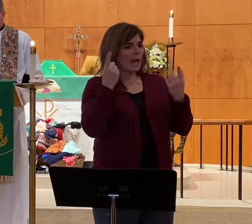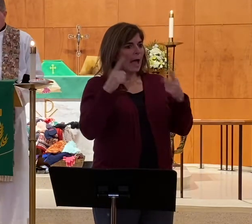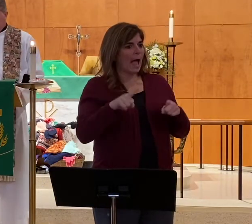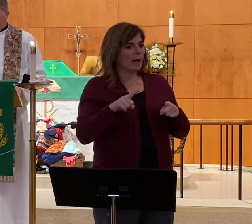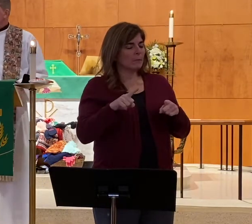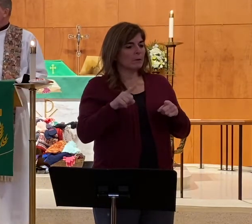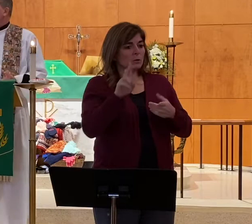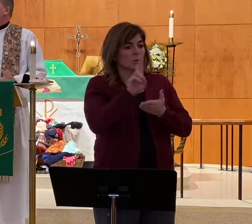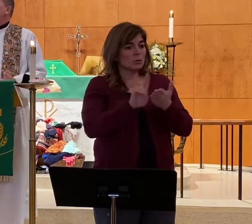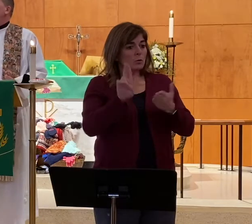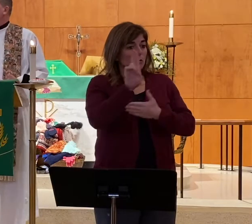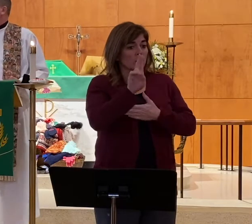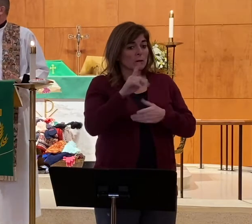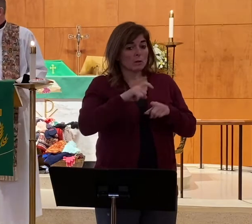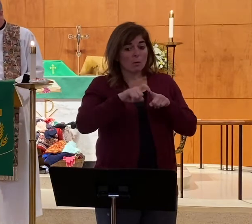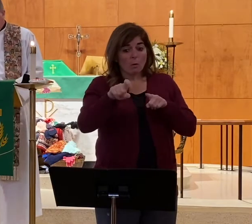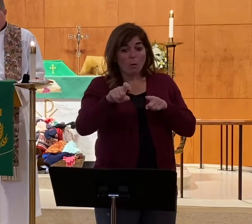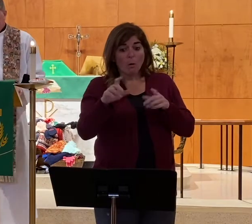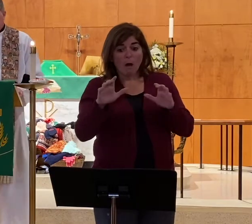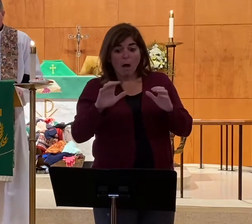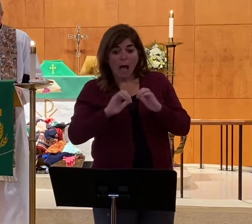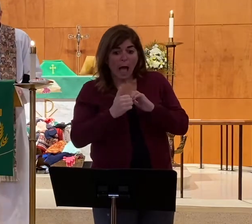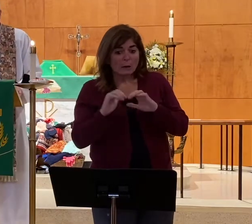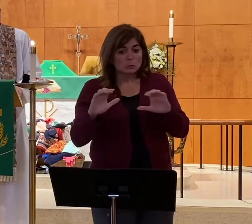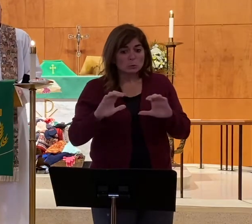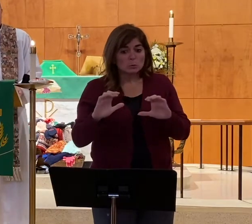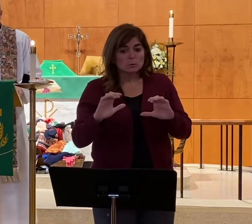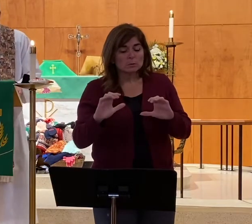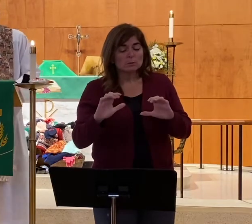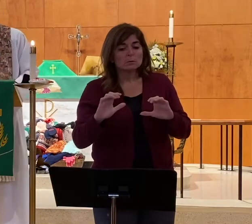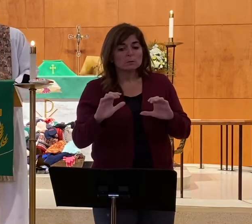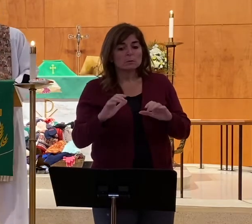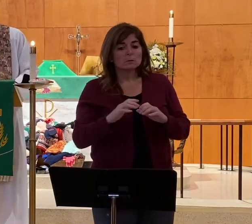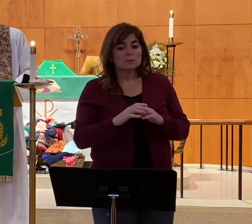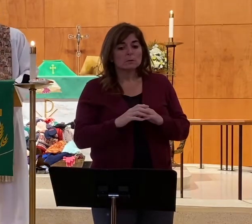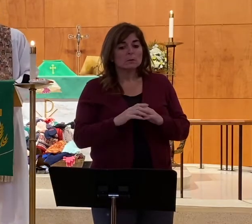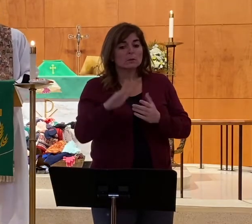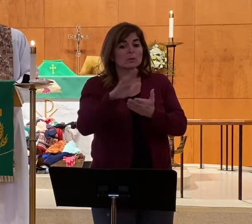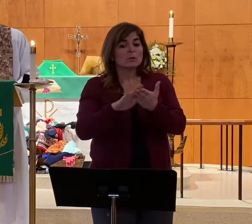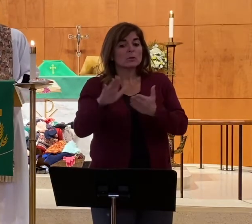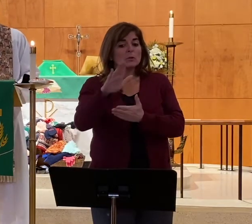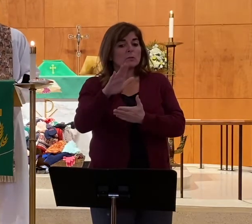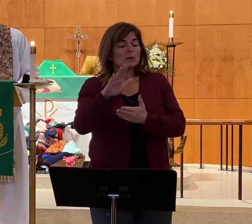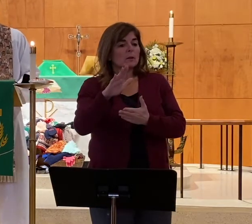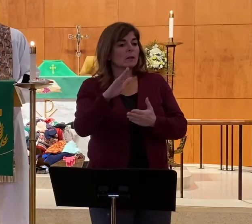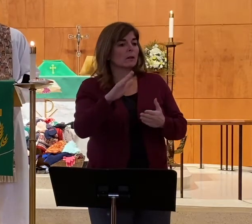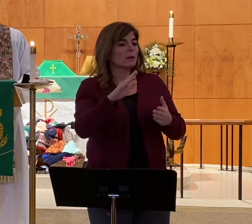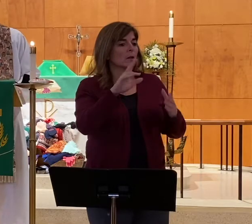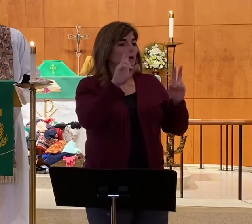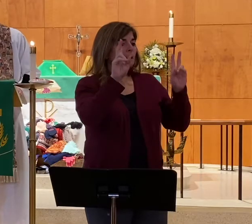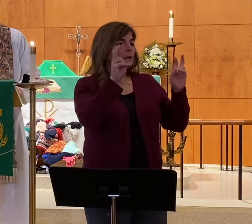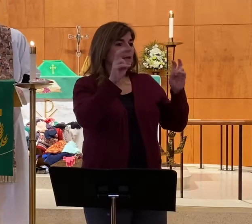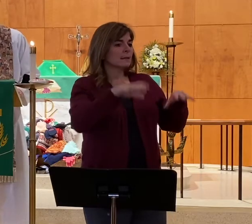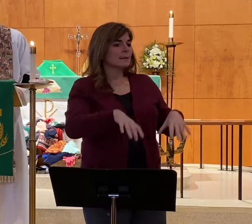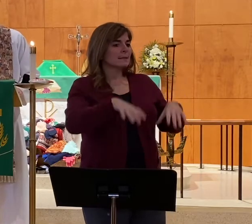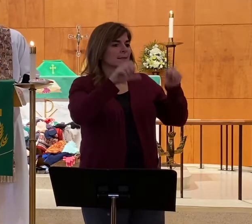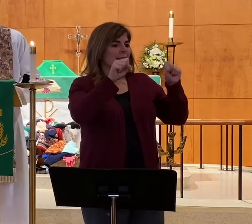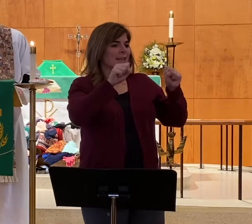the university to see how my son was doing, and they told me he was taking up